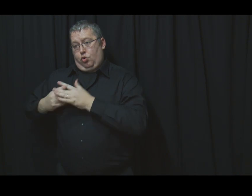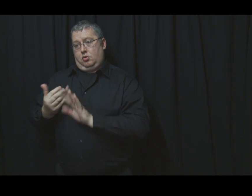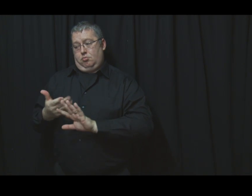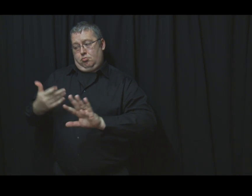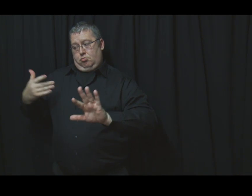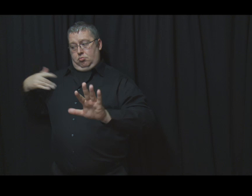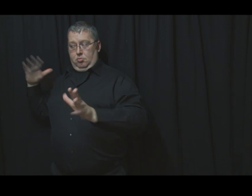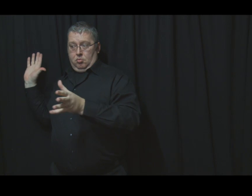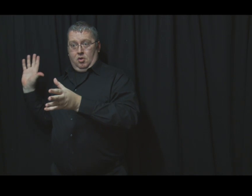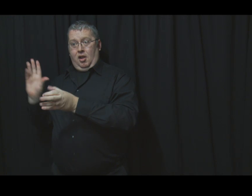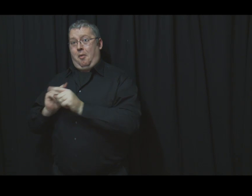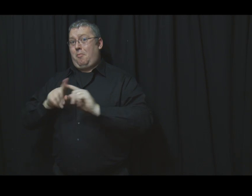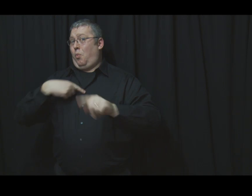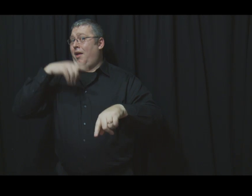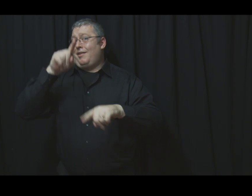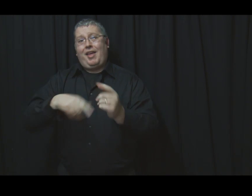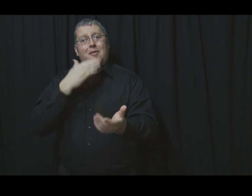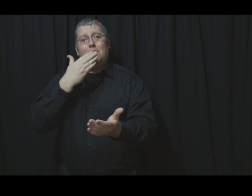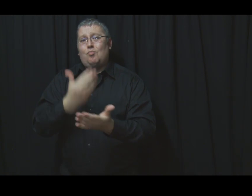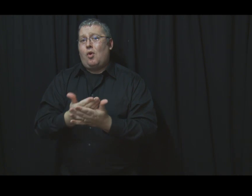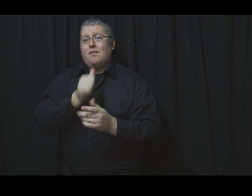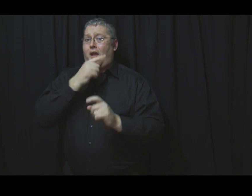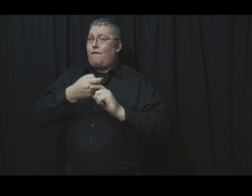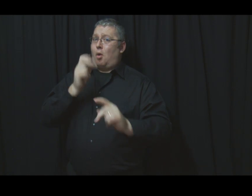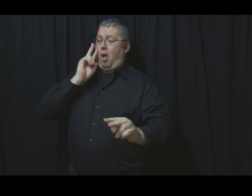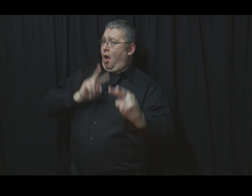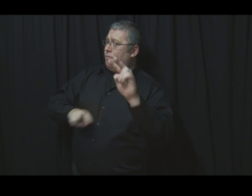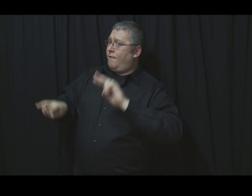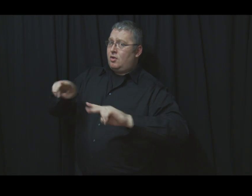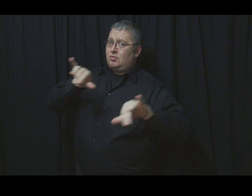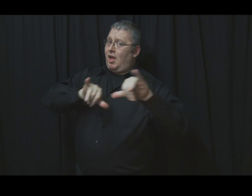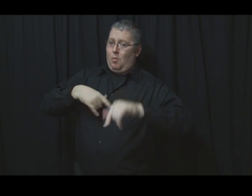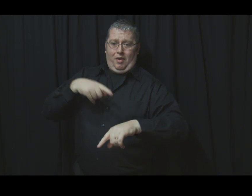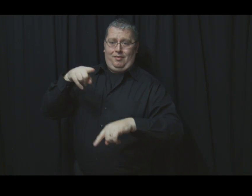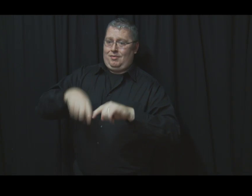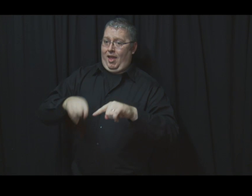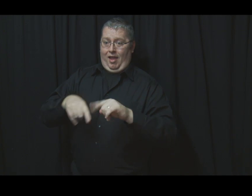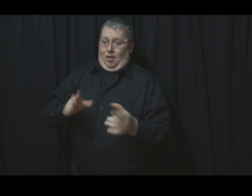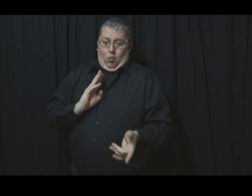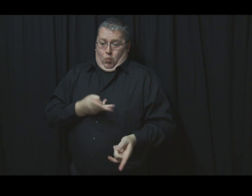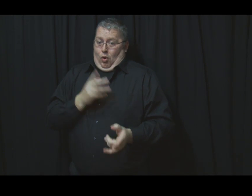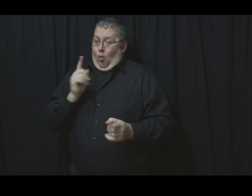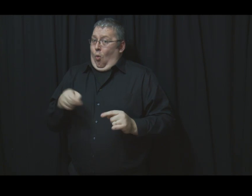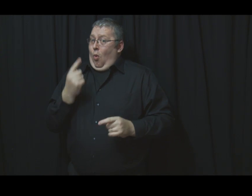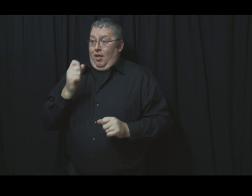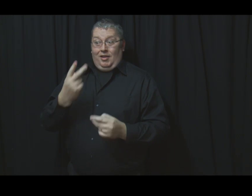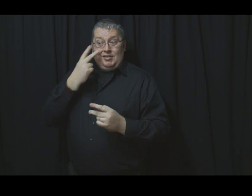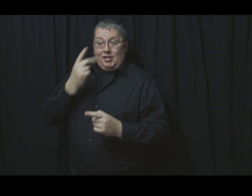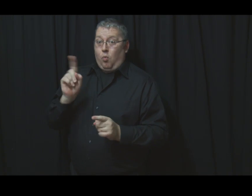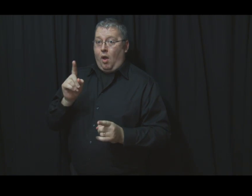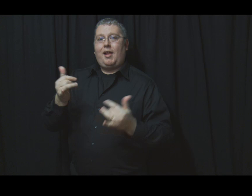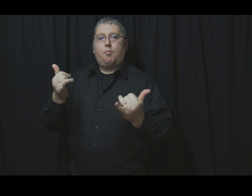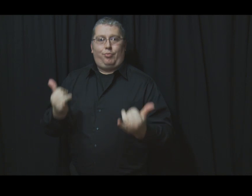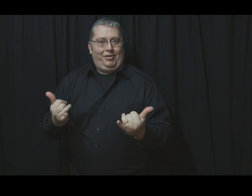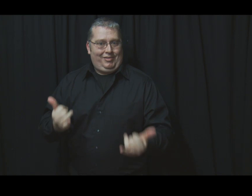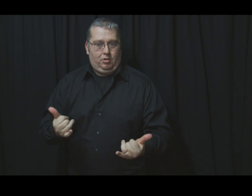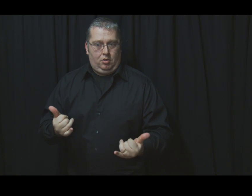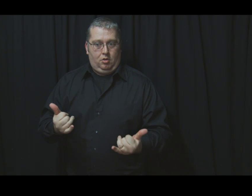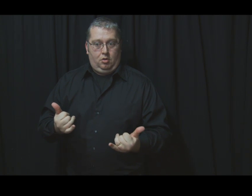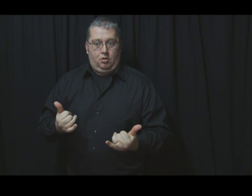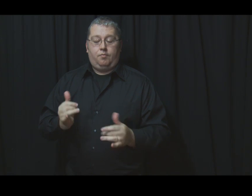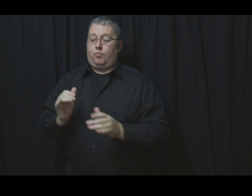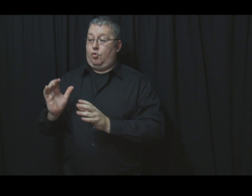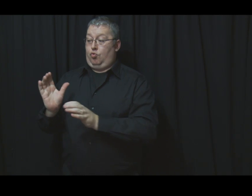way because, not from an observational science perspective, because we've only got the present. Creationists and evolutionists both